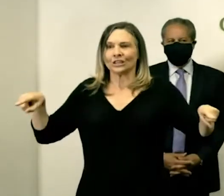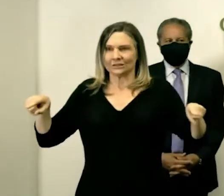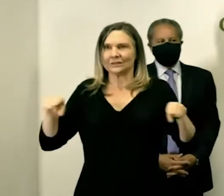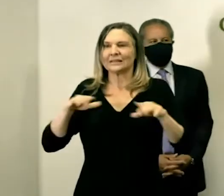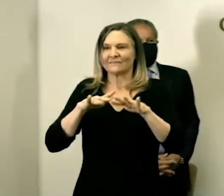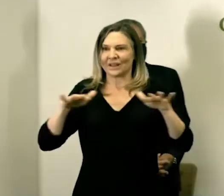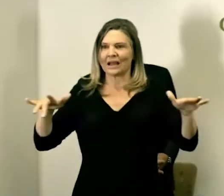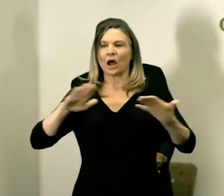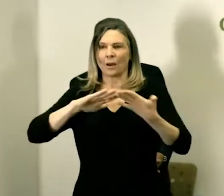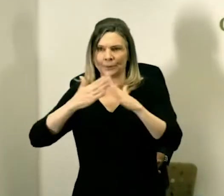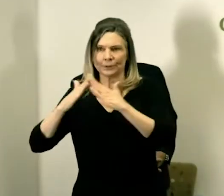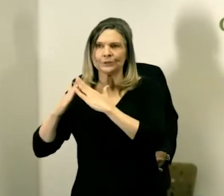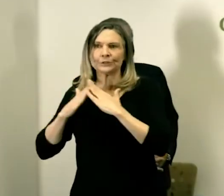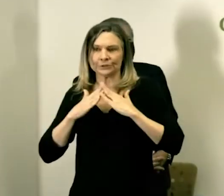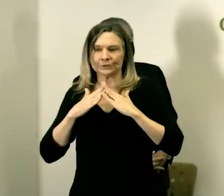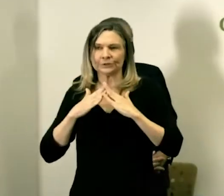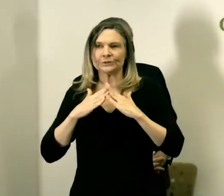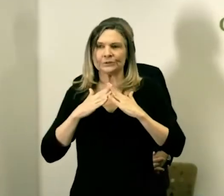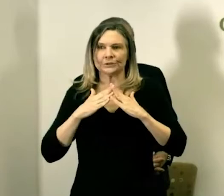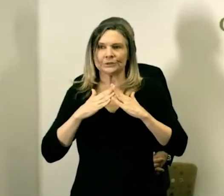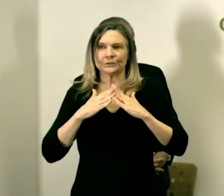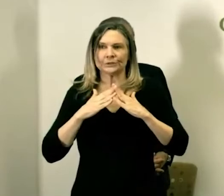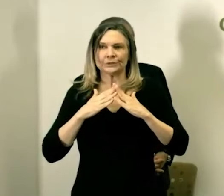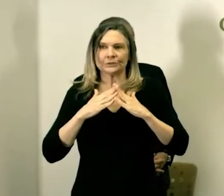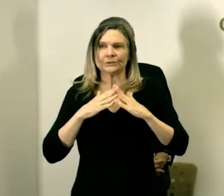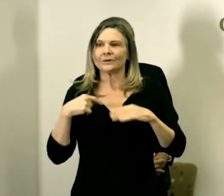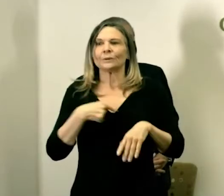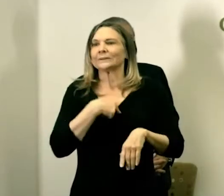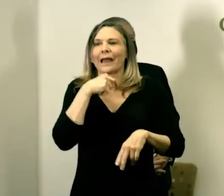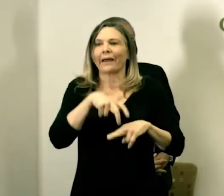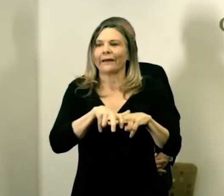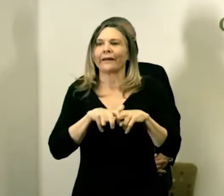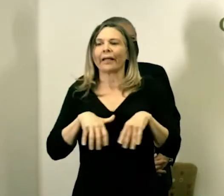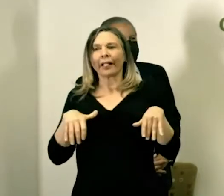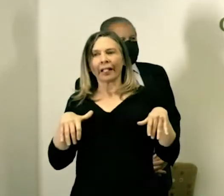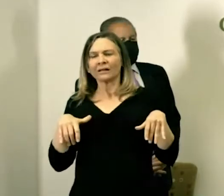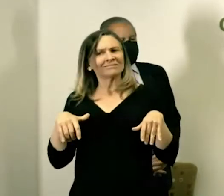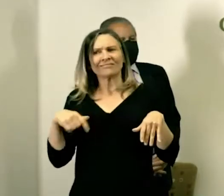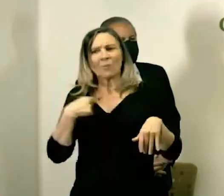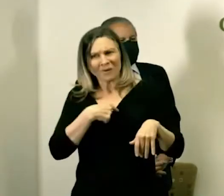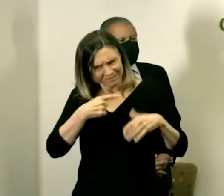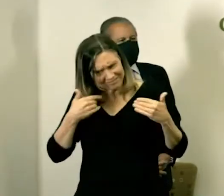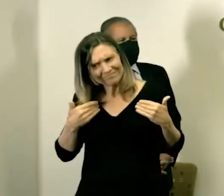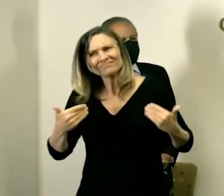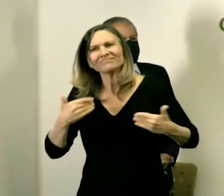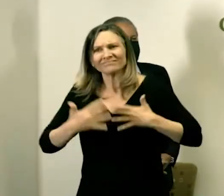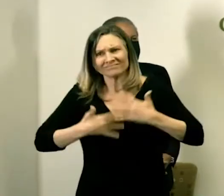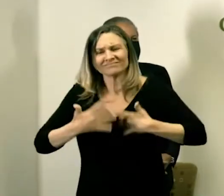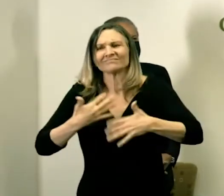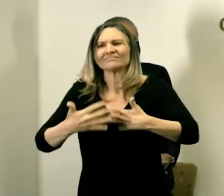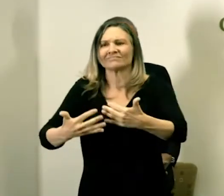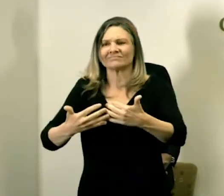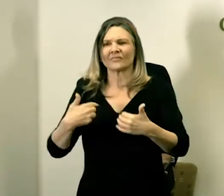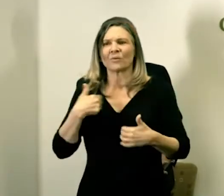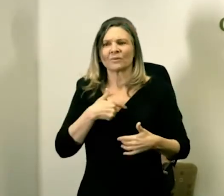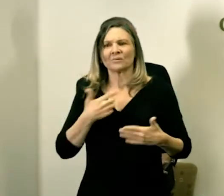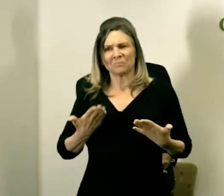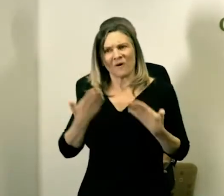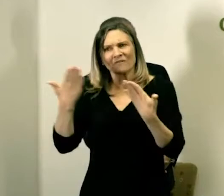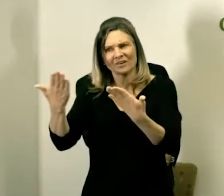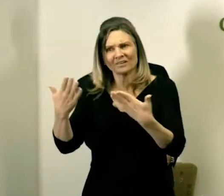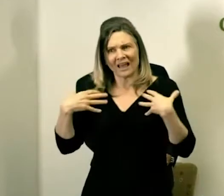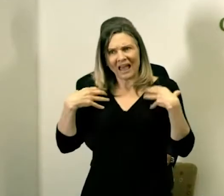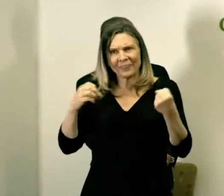We take a back seat in no other state in the country, regardless of your immigration status, to have folks back. We provide health care up to age 26,